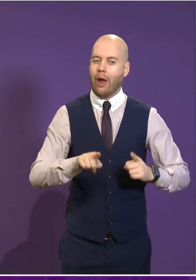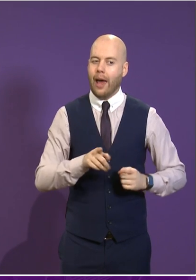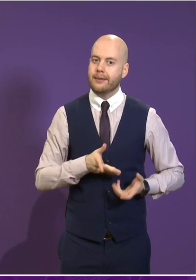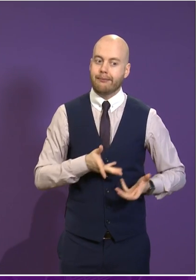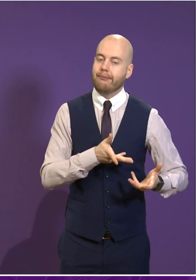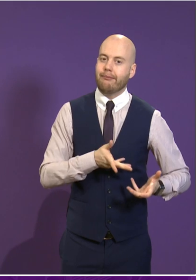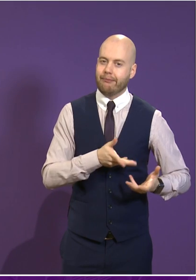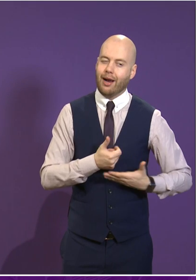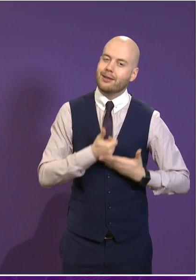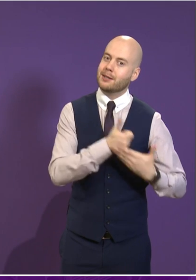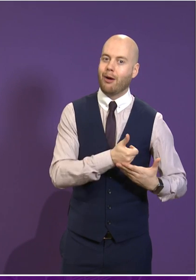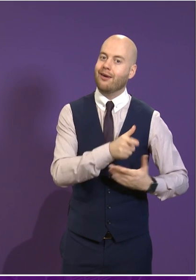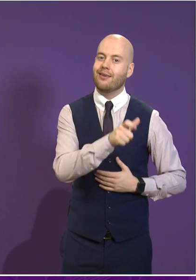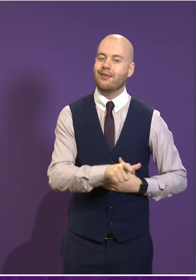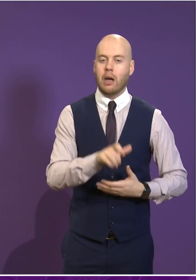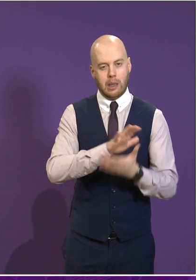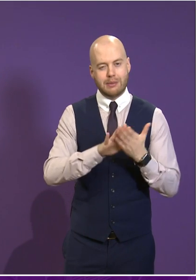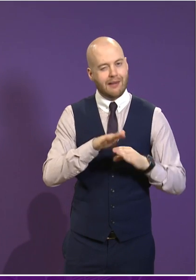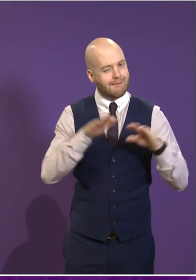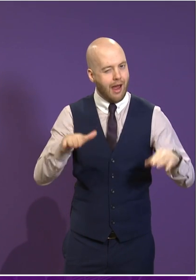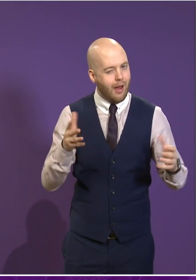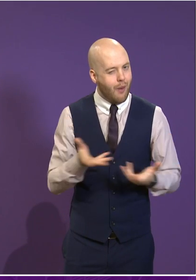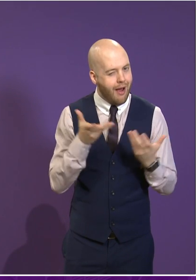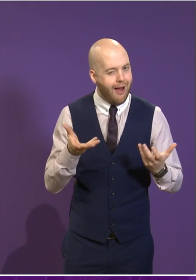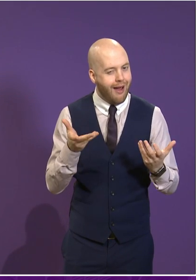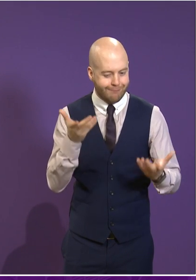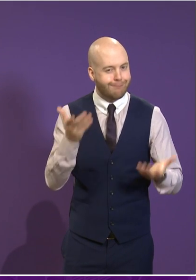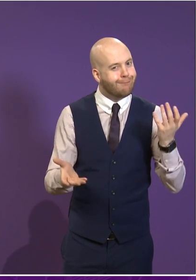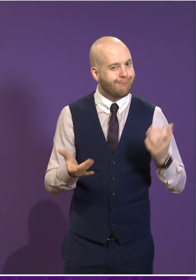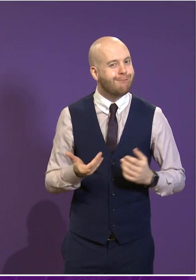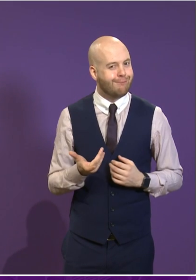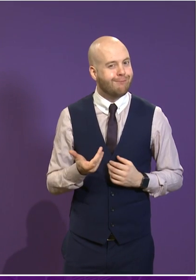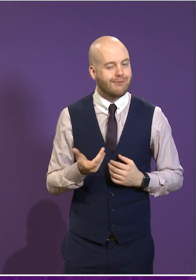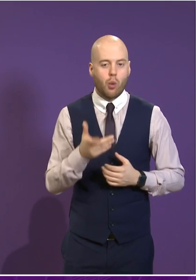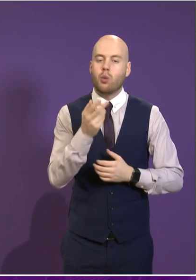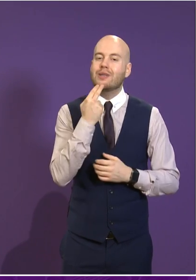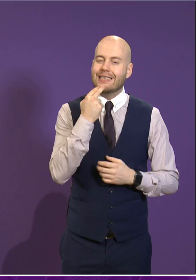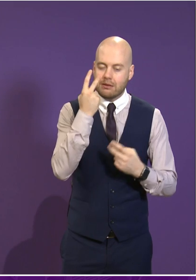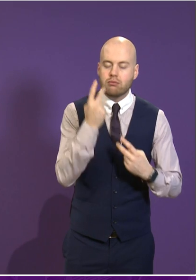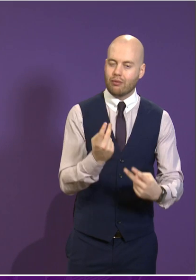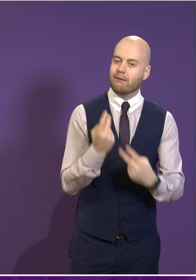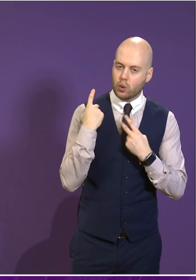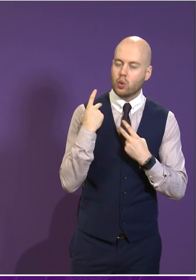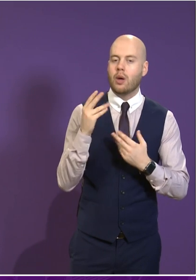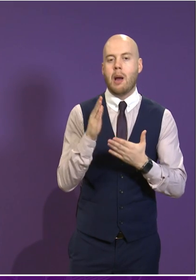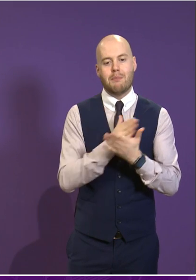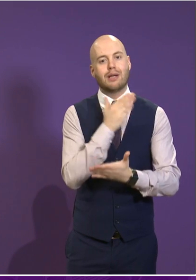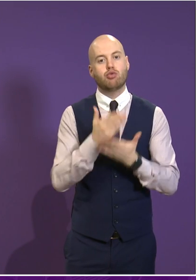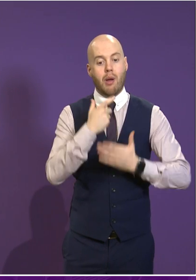unfairness comparative to other kind of students. So it does need looked at to make sure that personal statements can be